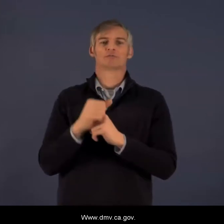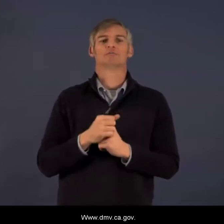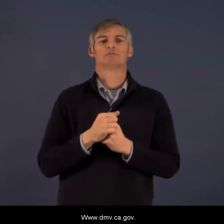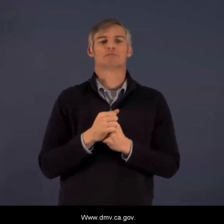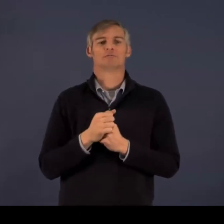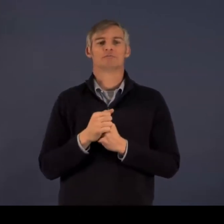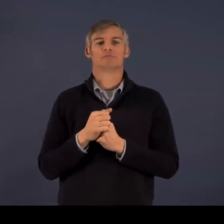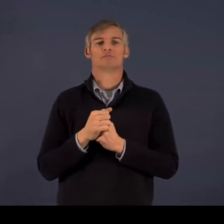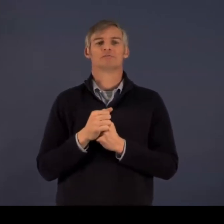www.dmv.ca.gov.